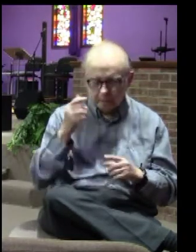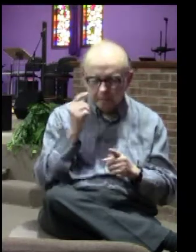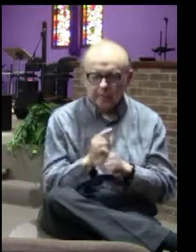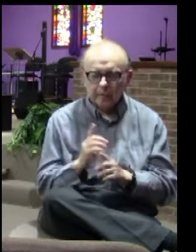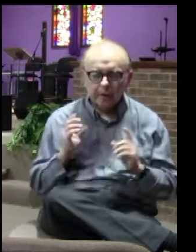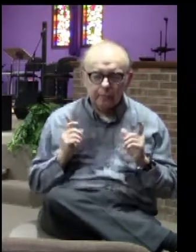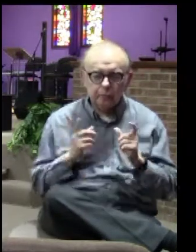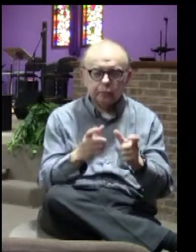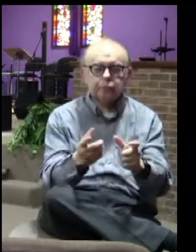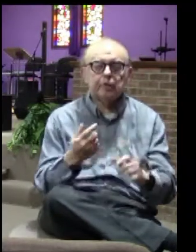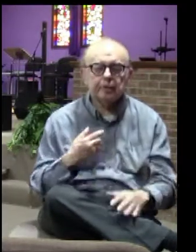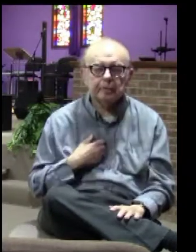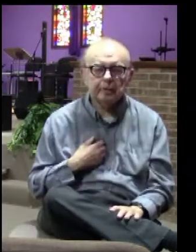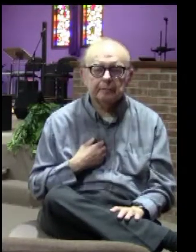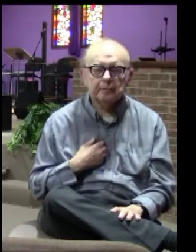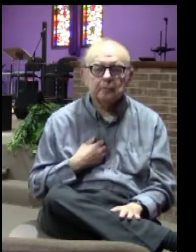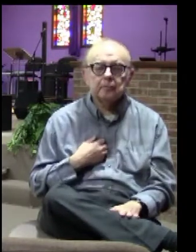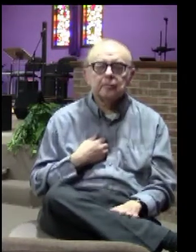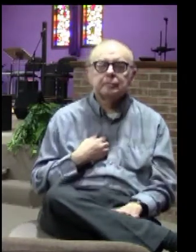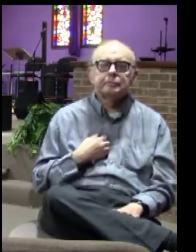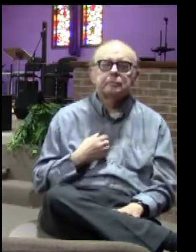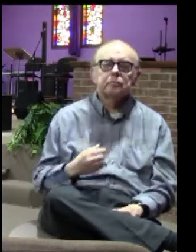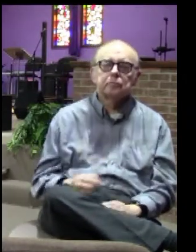me. Okay?